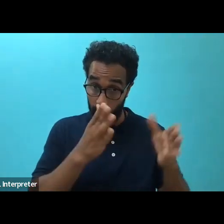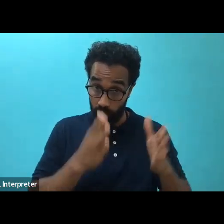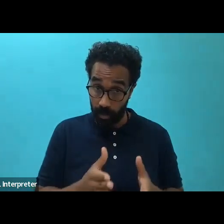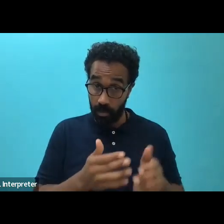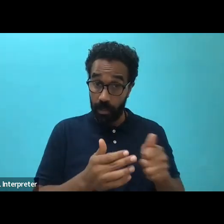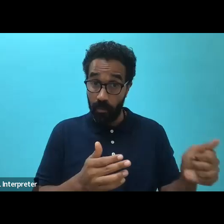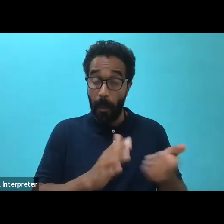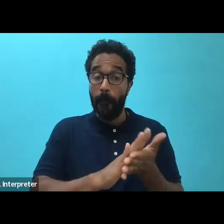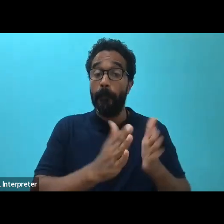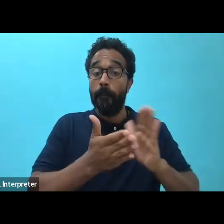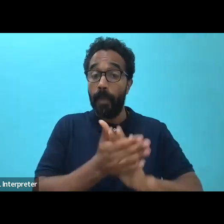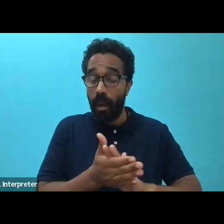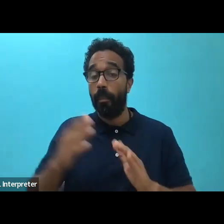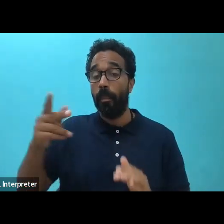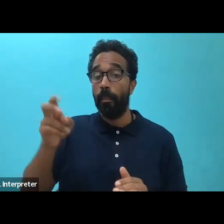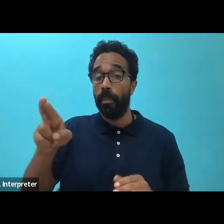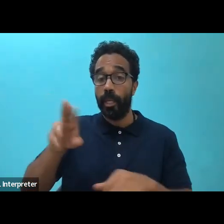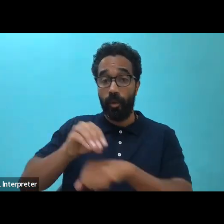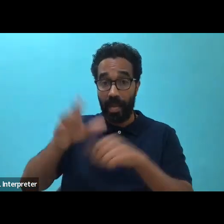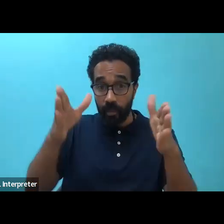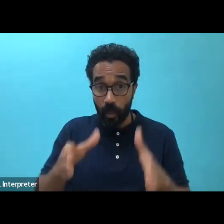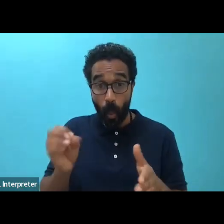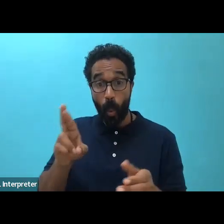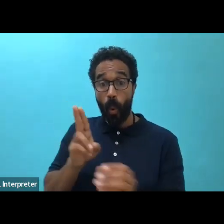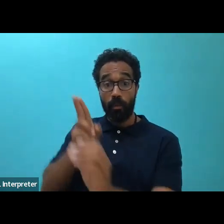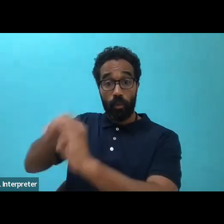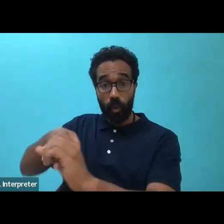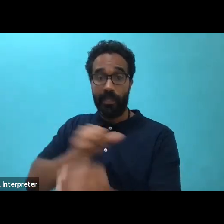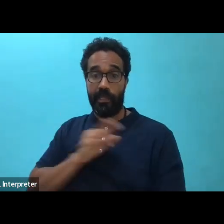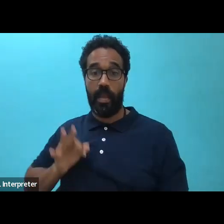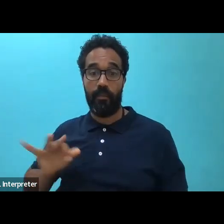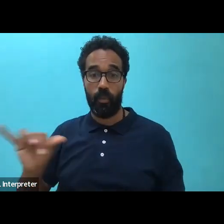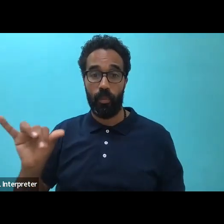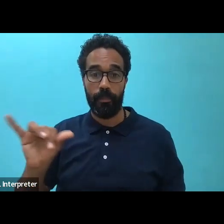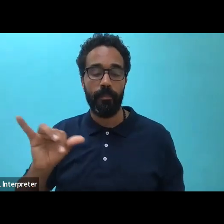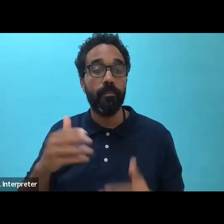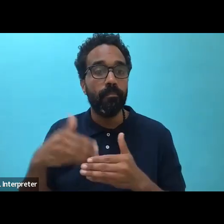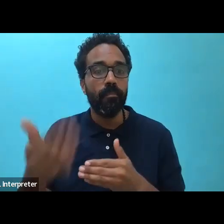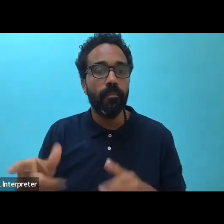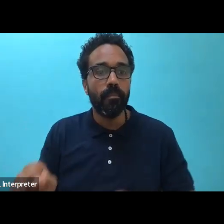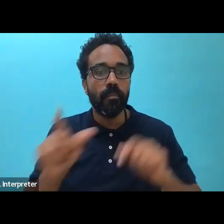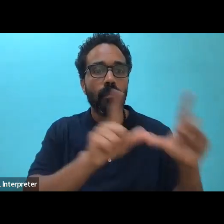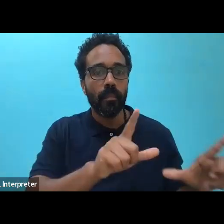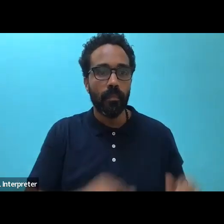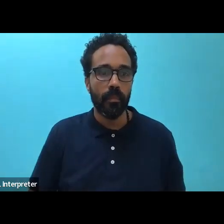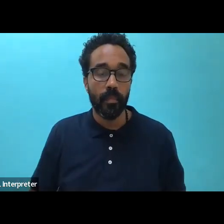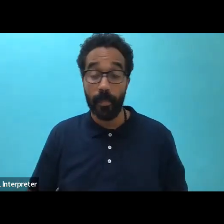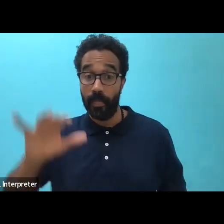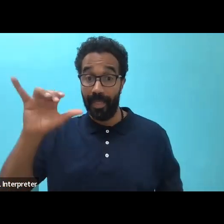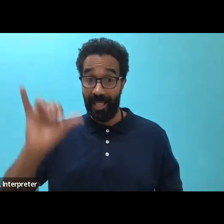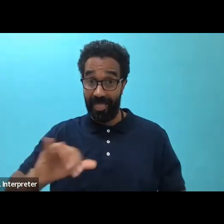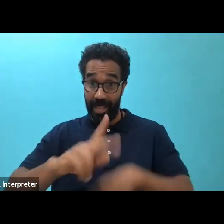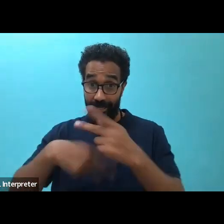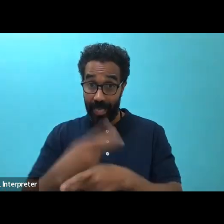peer counselors or other staff. Next slide, please. This type of consumer control